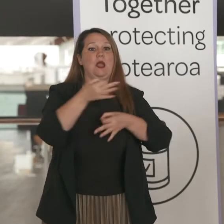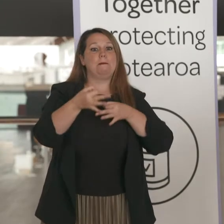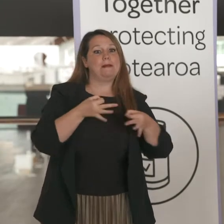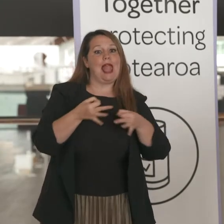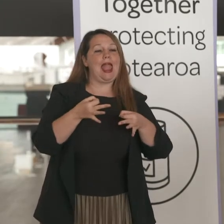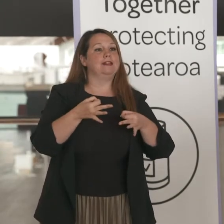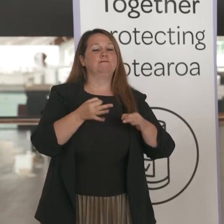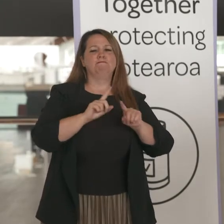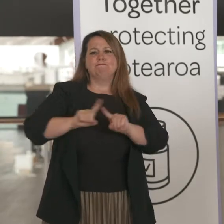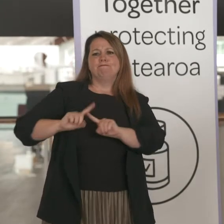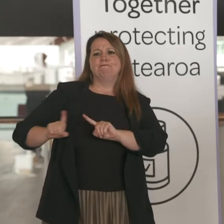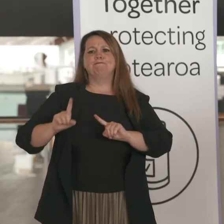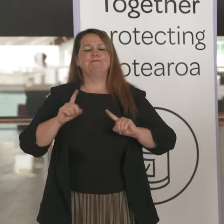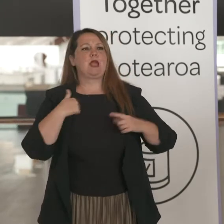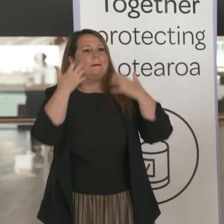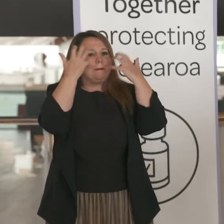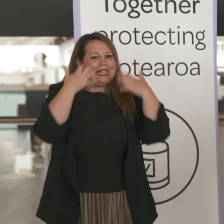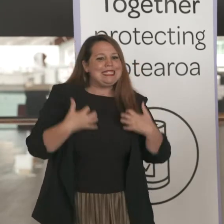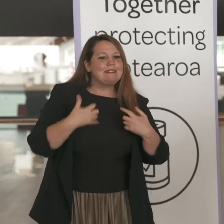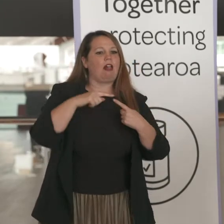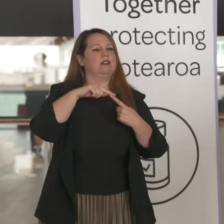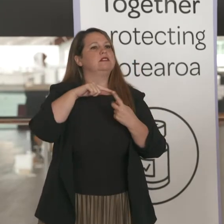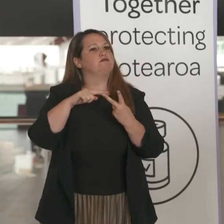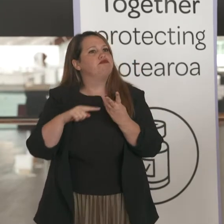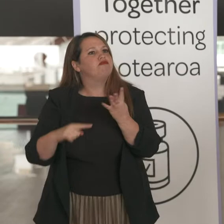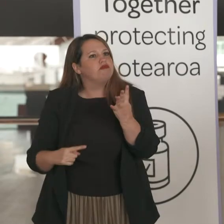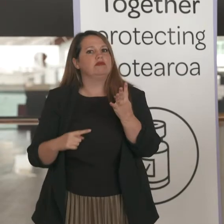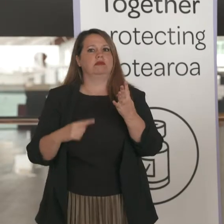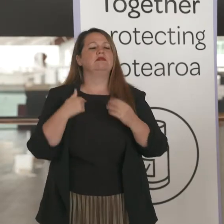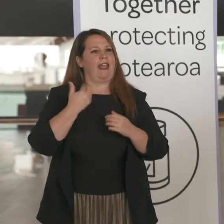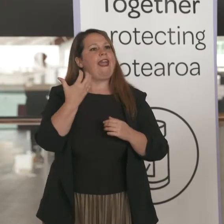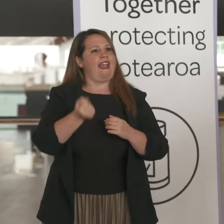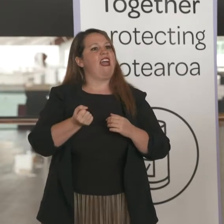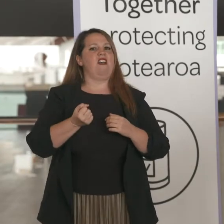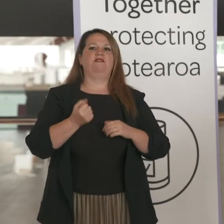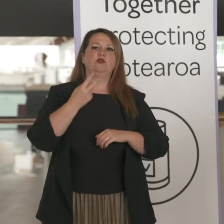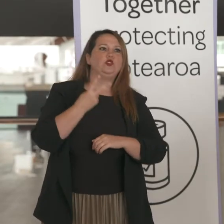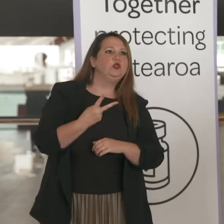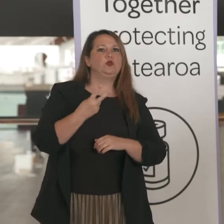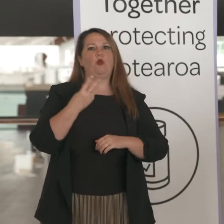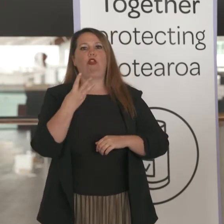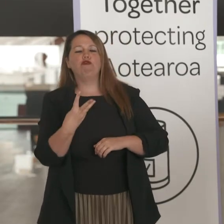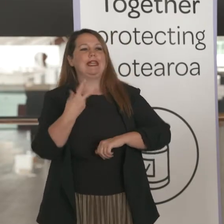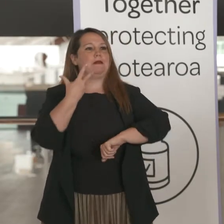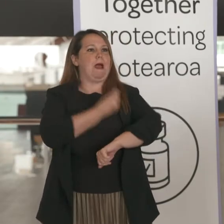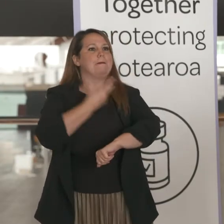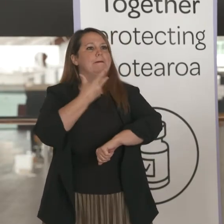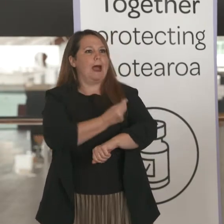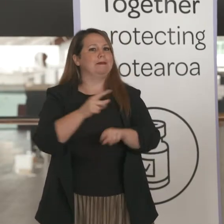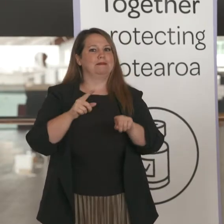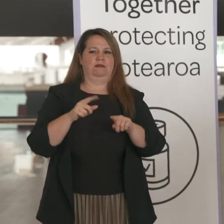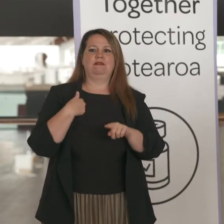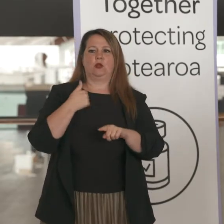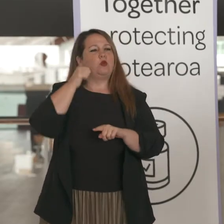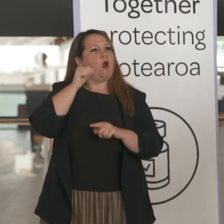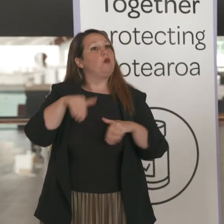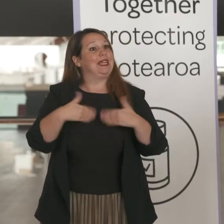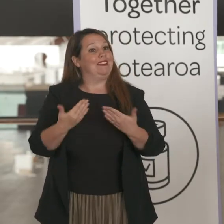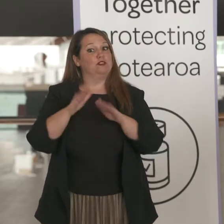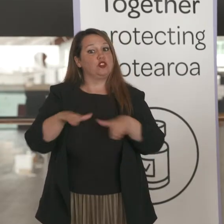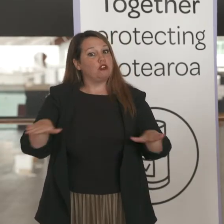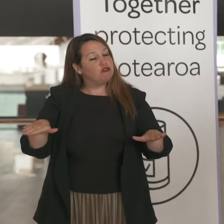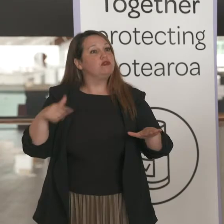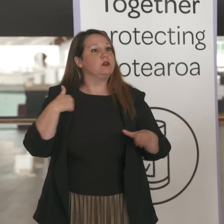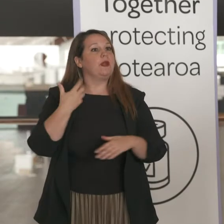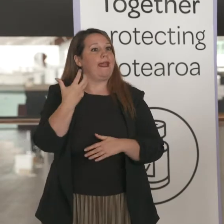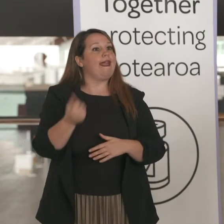fact, most of the vaccines that we give to our infants and children have 2 or 3 primary doses, followed a little bit later,